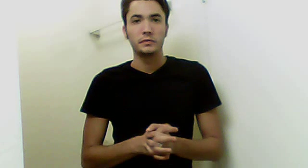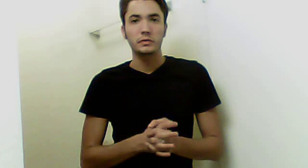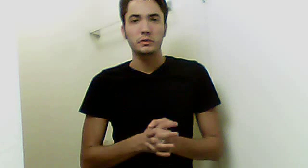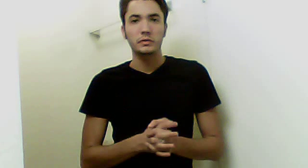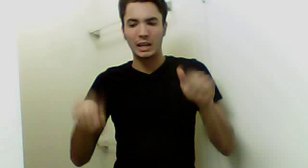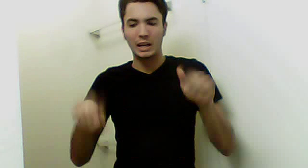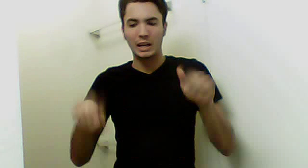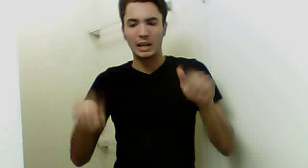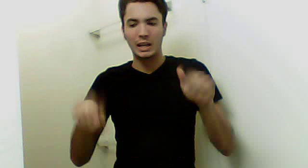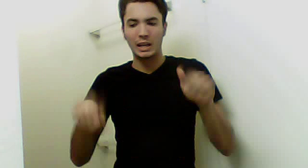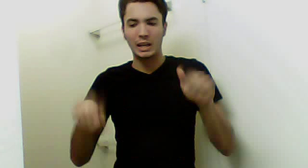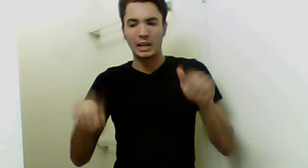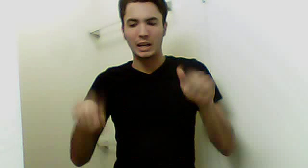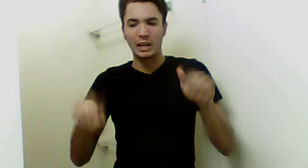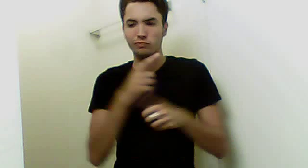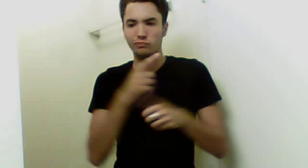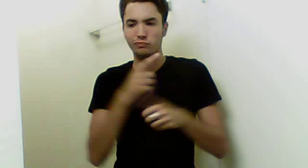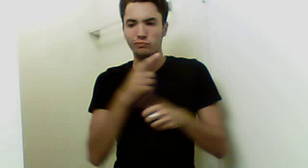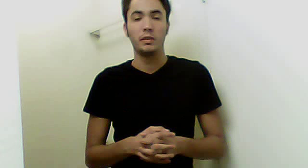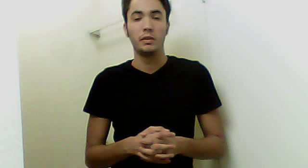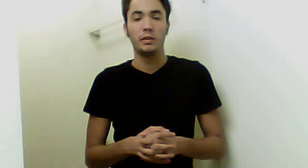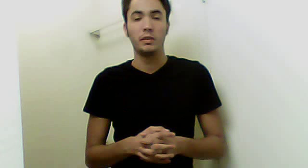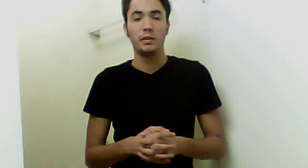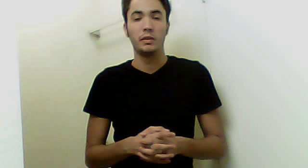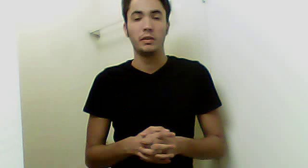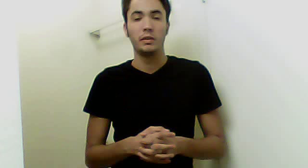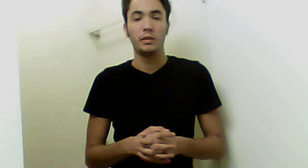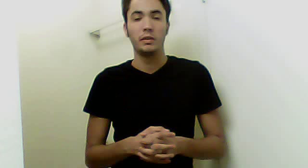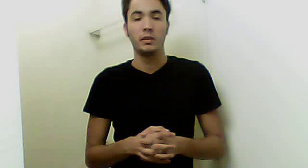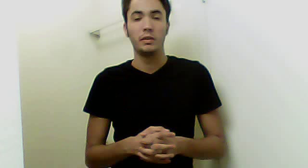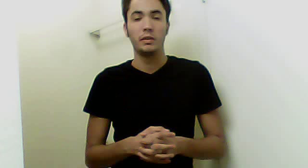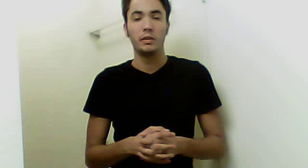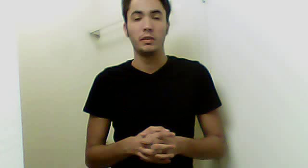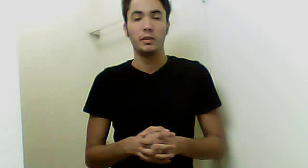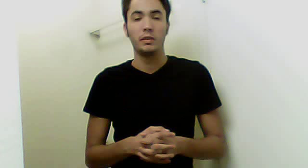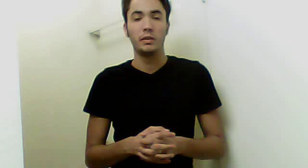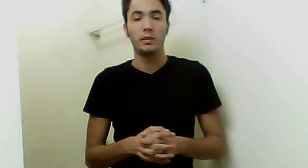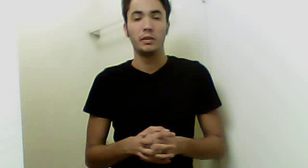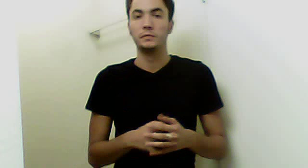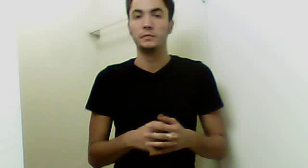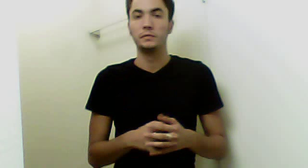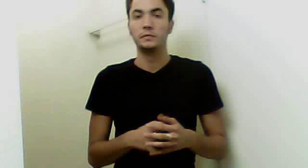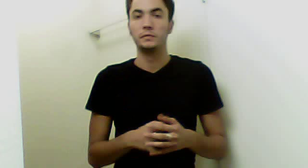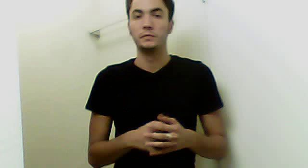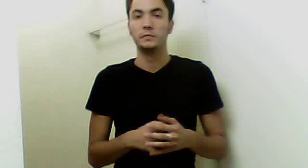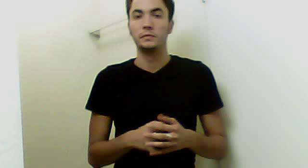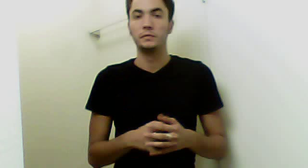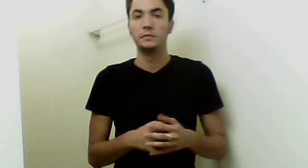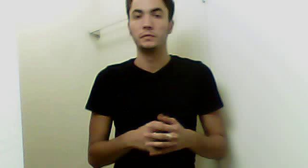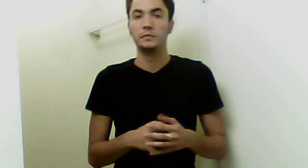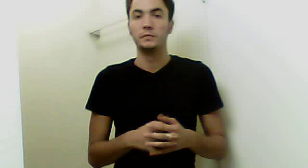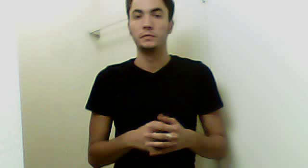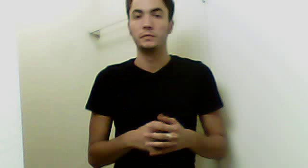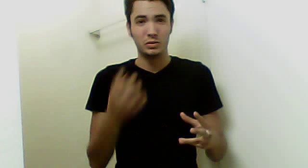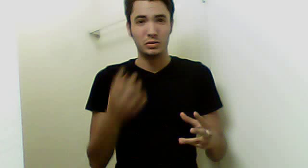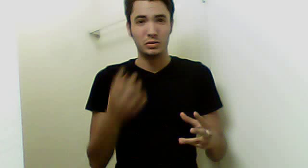box, and there's your answer. While we're talking about text, when you want to highlight, this is just an example,